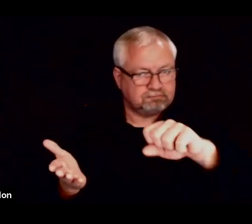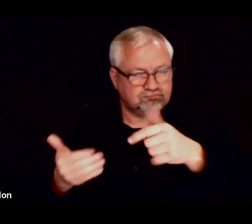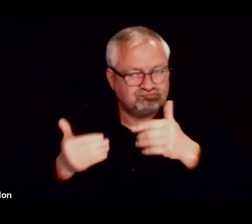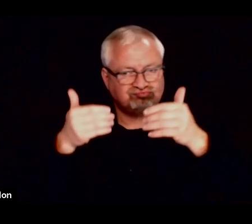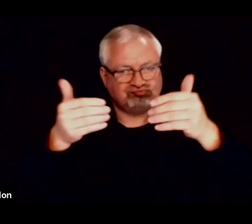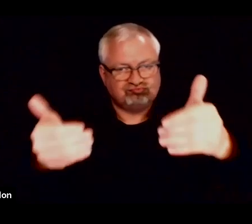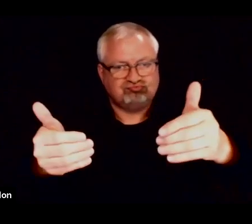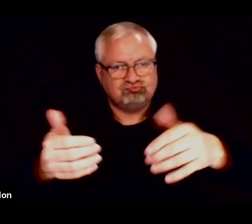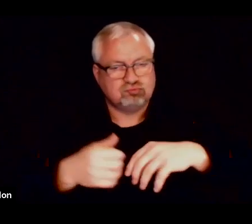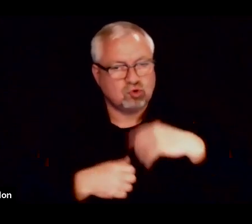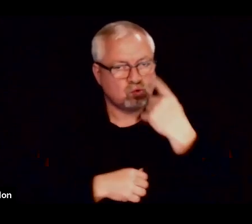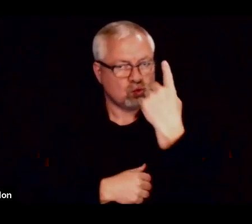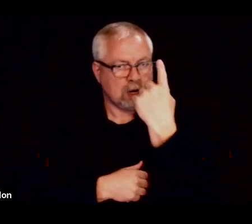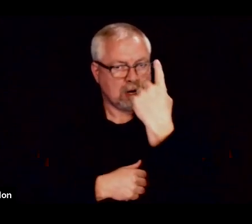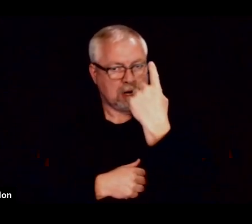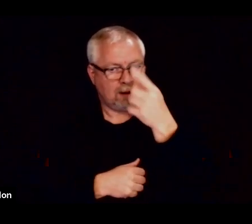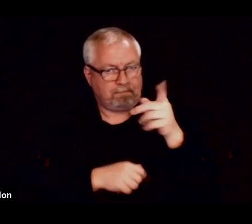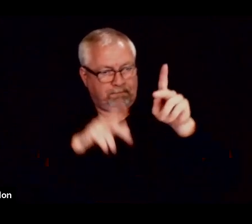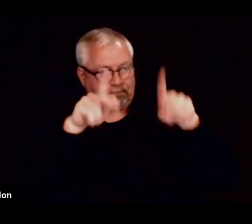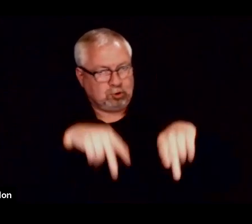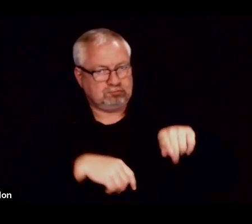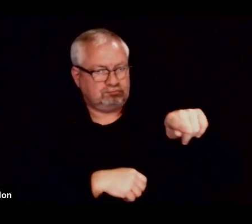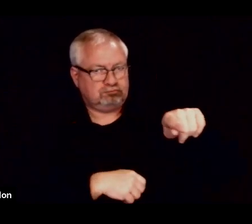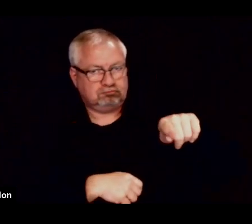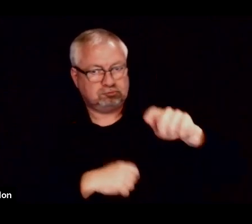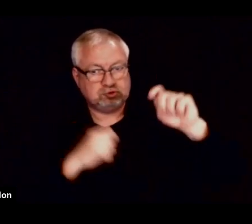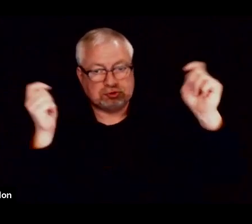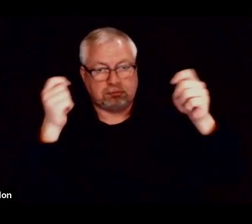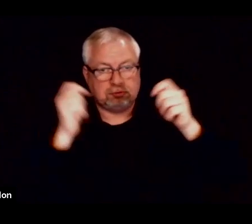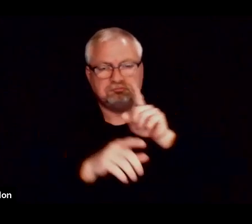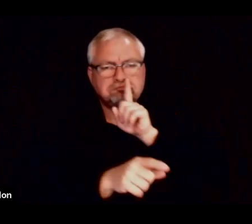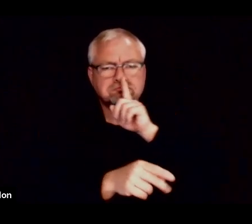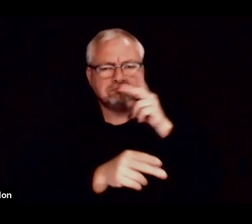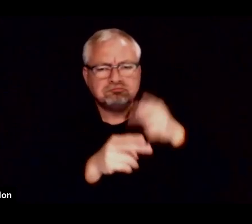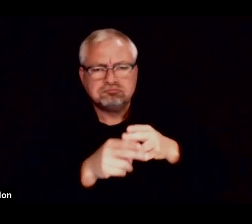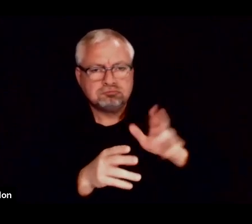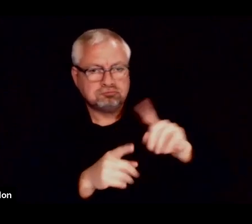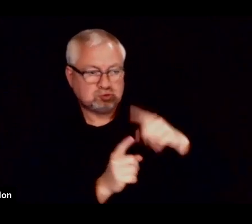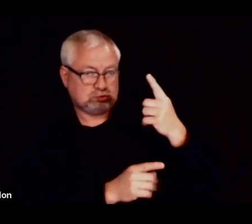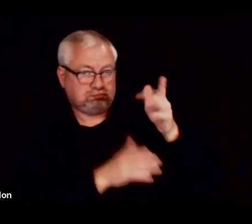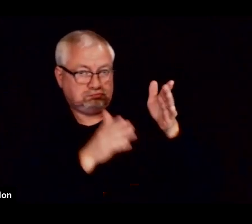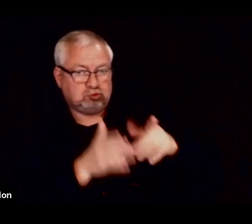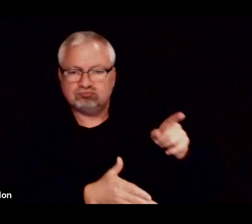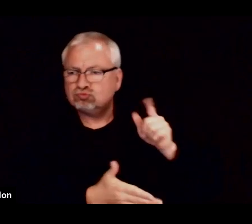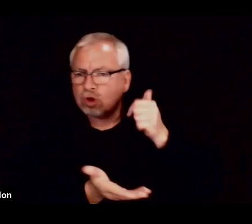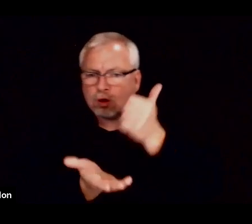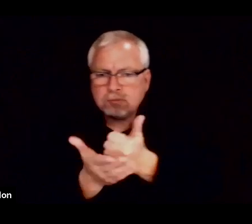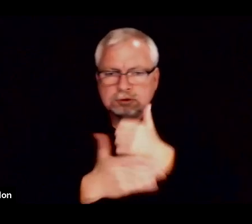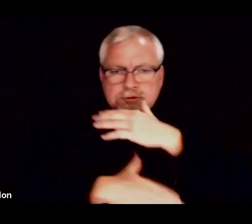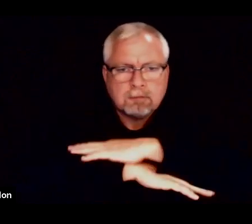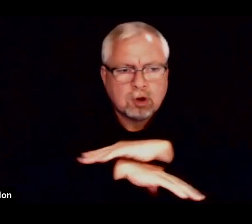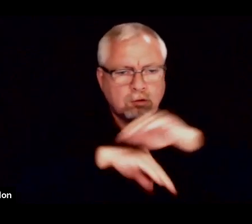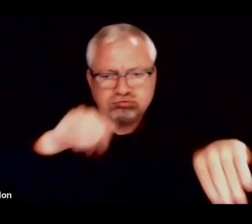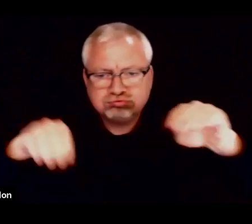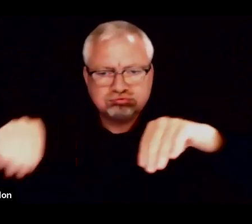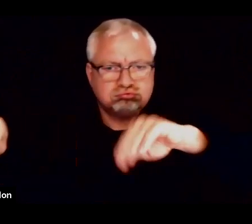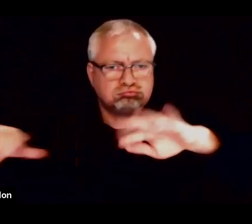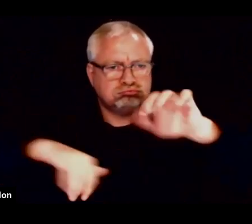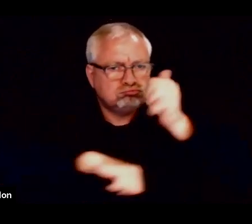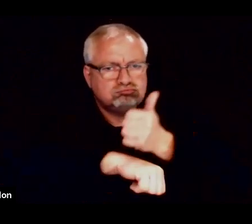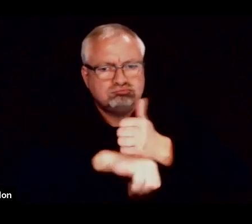at the ceremony itself, but one of the individuals who was part of the setup was identified as having